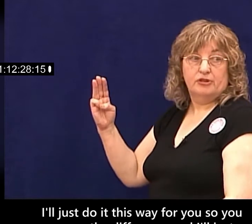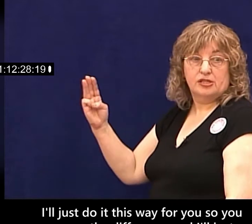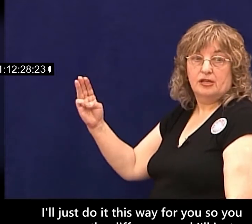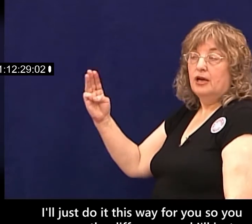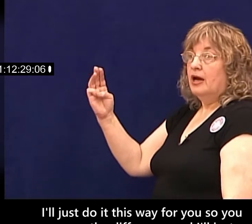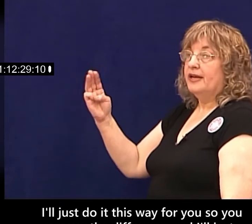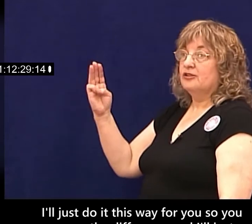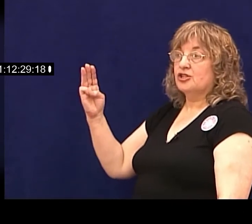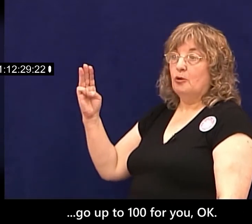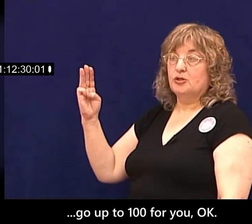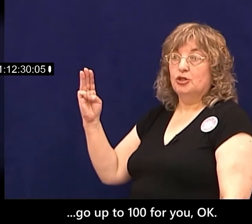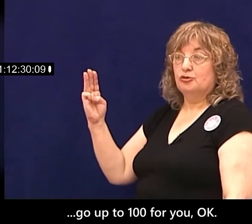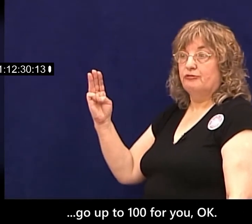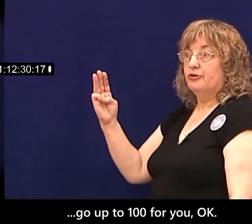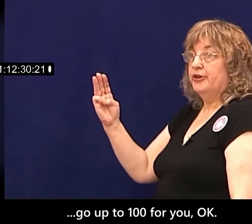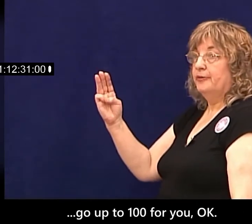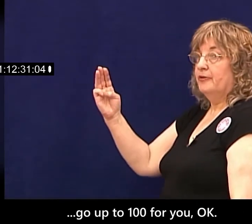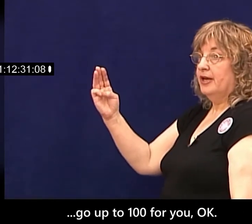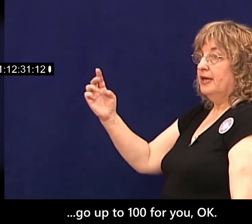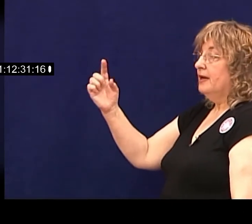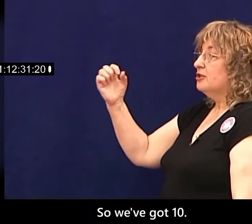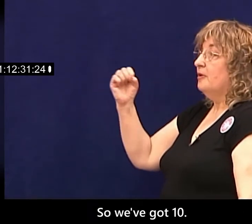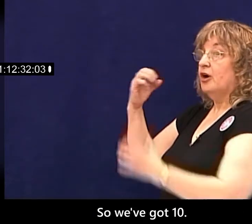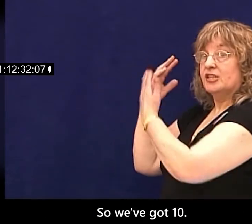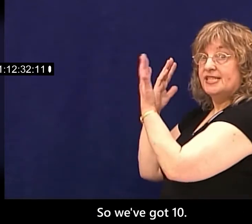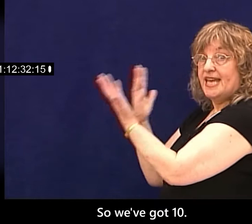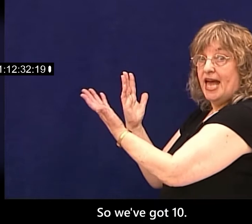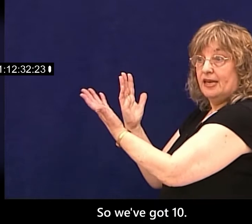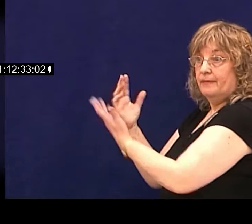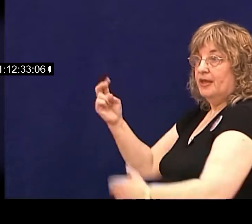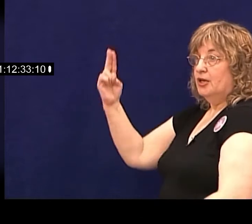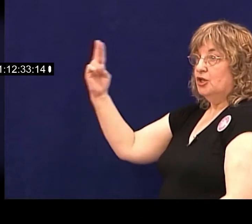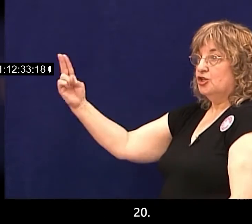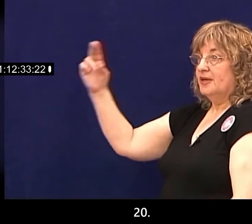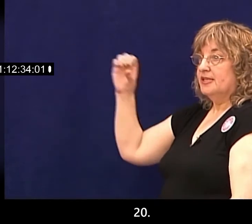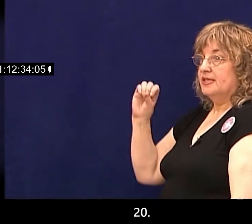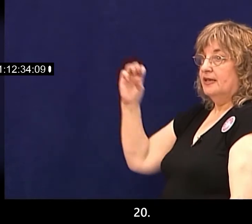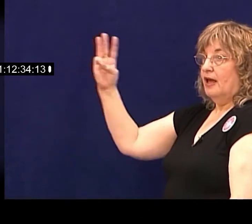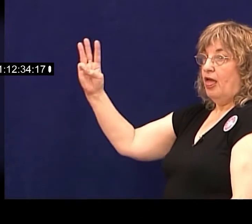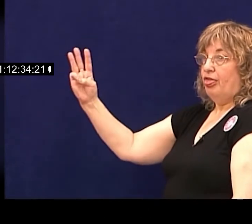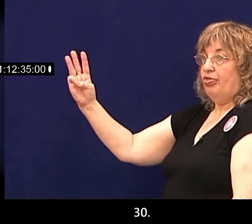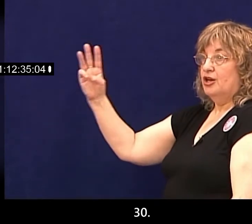difference. And I'll just go up to 100 for you, okay? So we've got 10, 20,